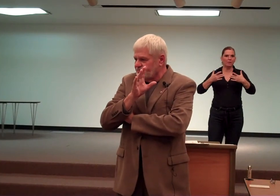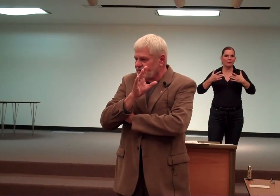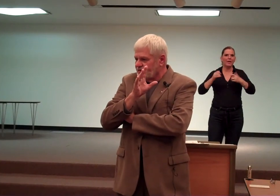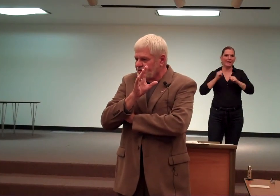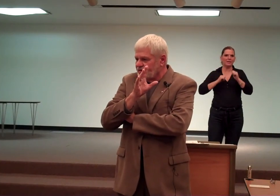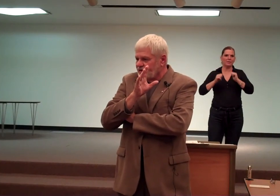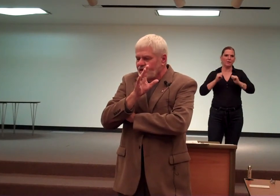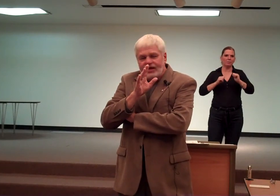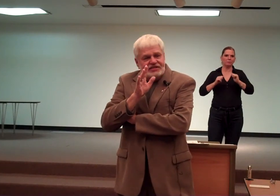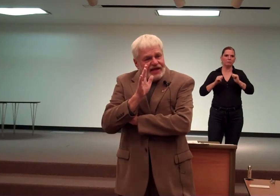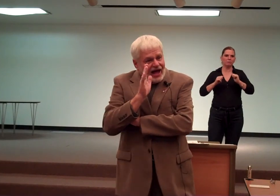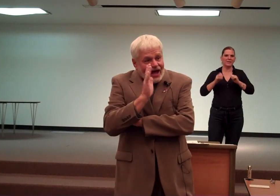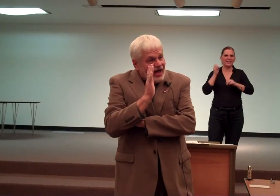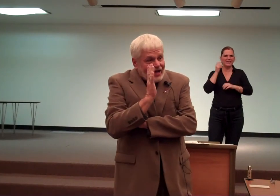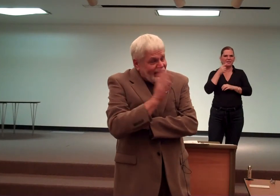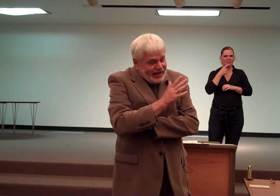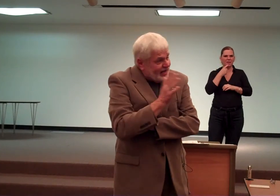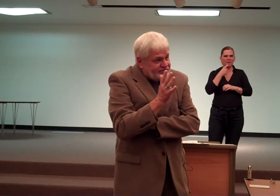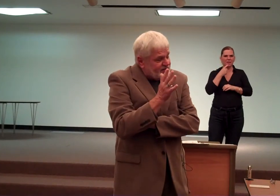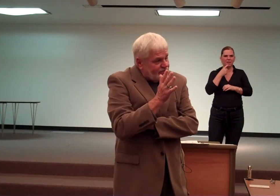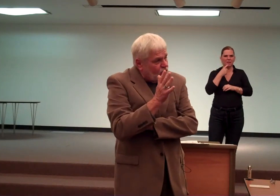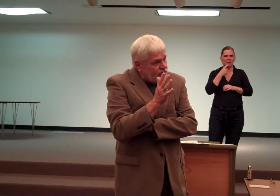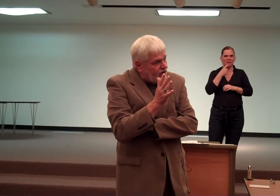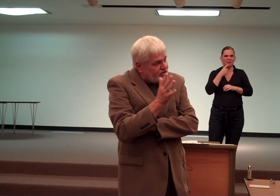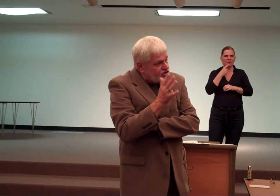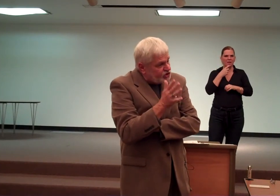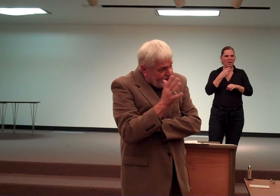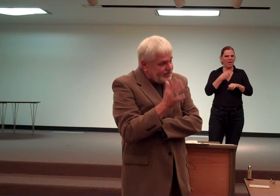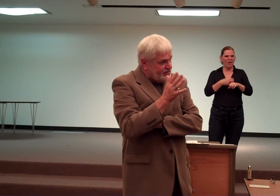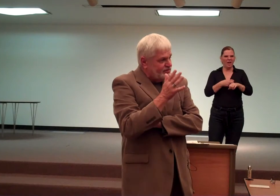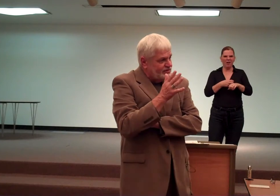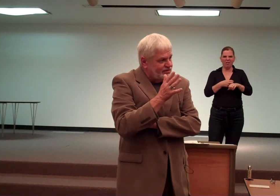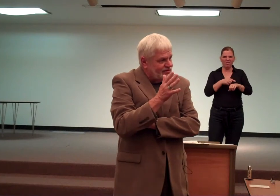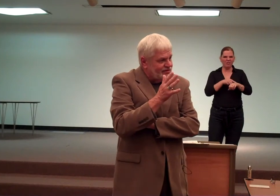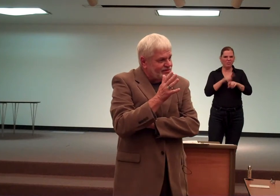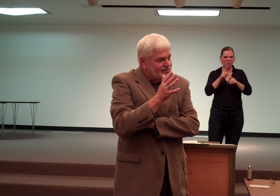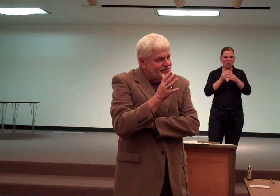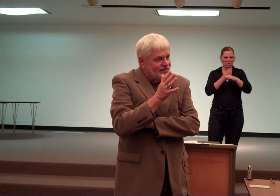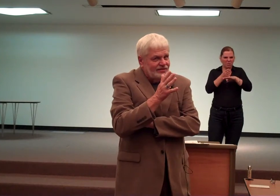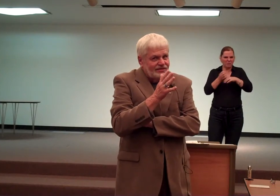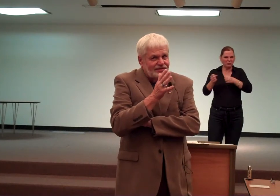activity. He said, I had a heck of a time going across the street.